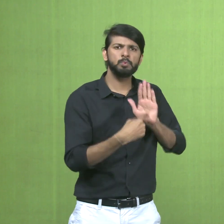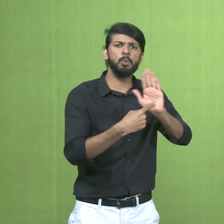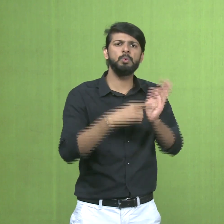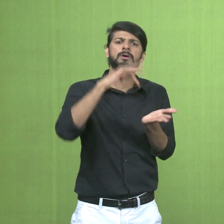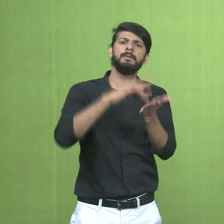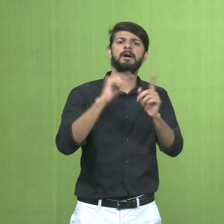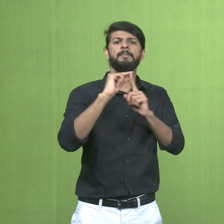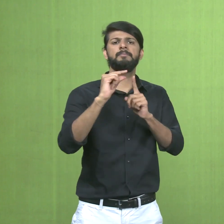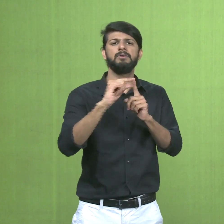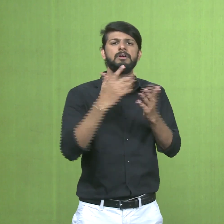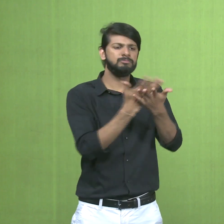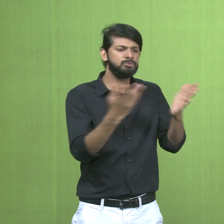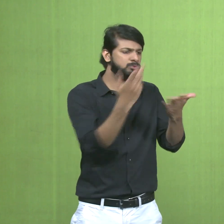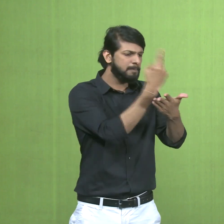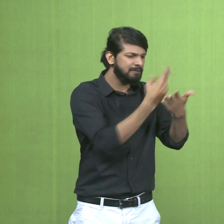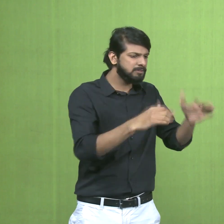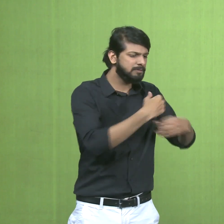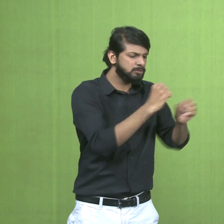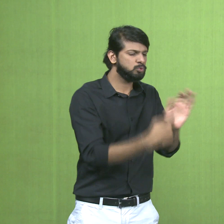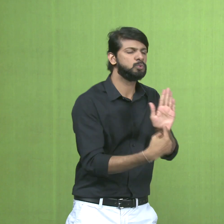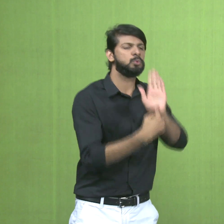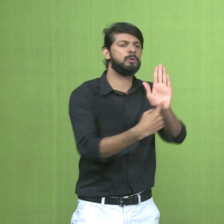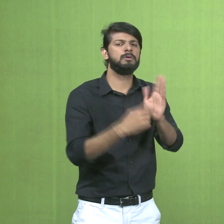and the collection is private.